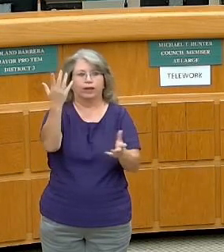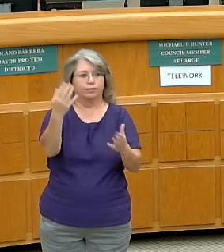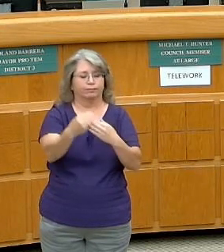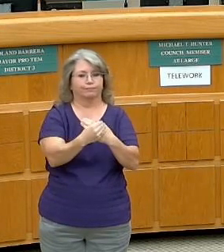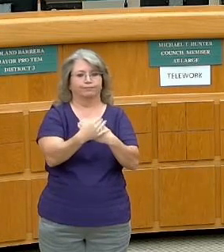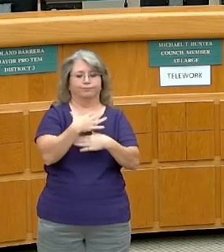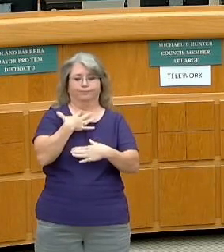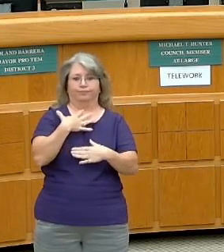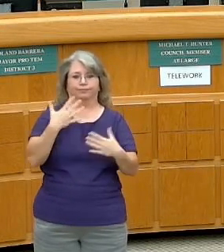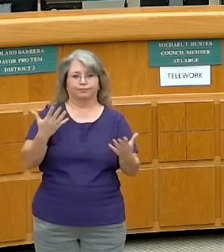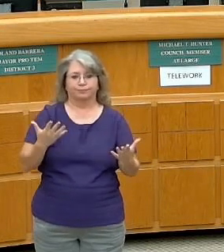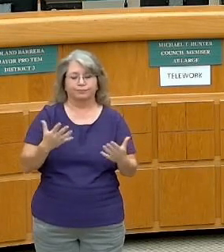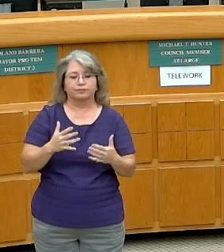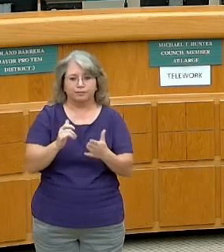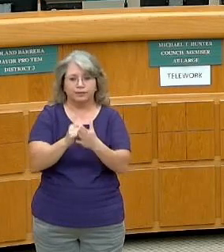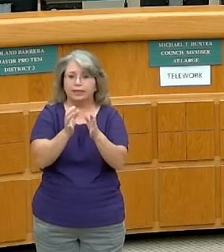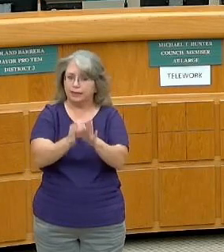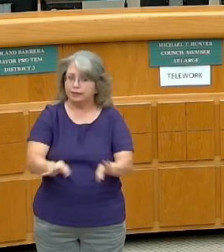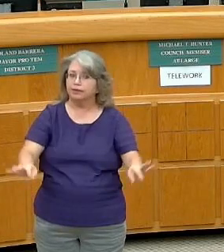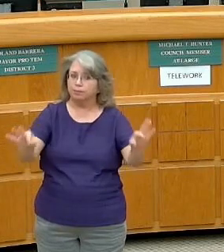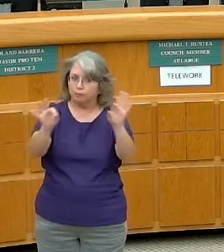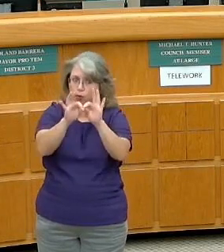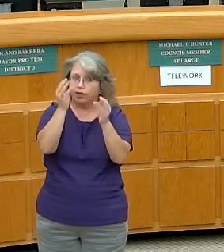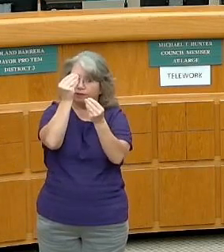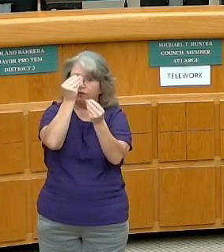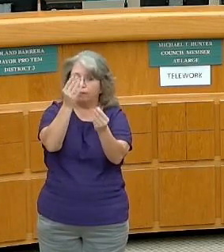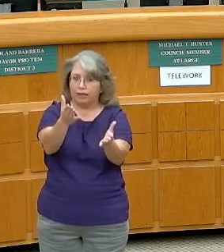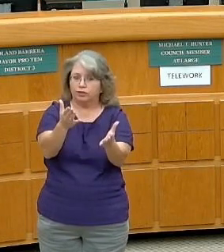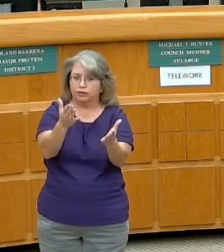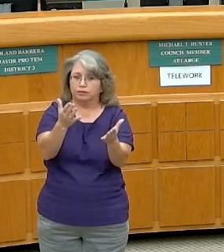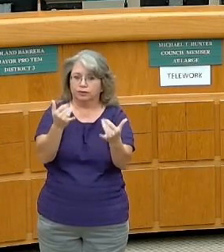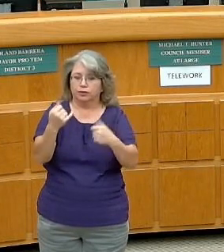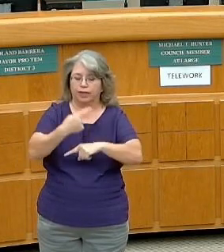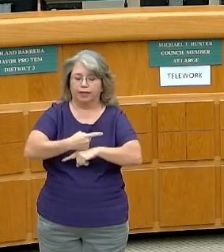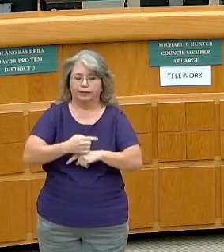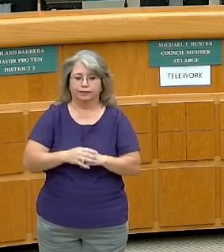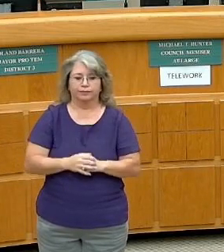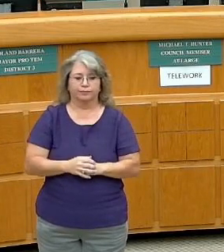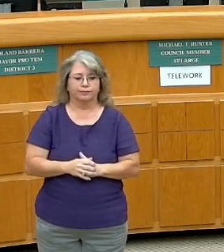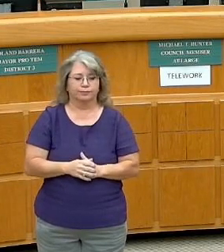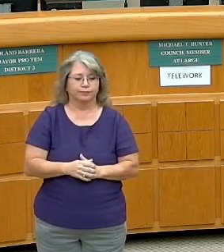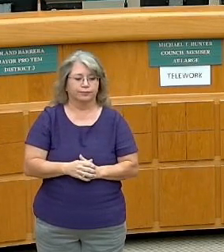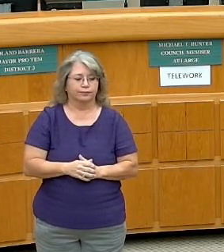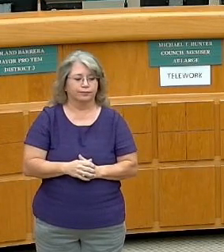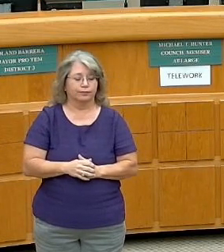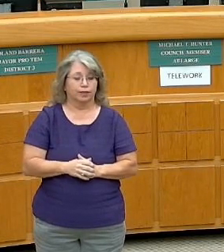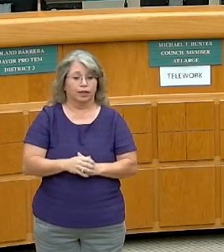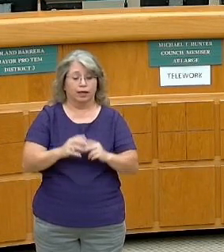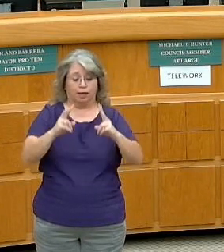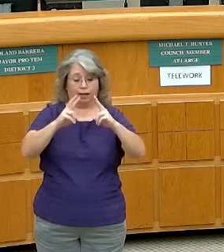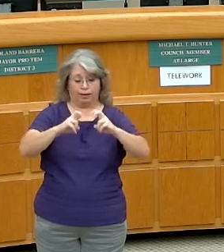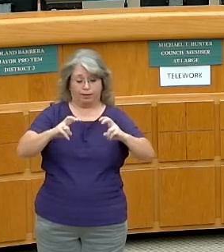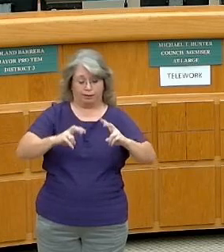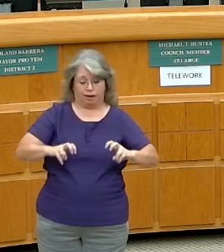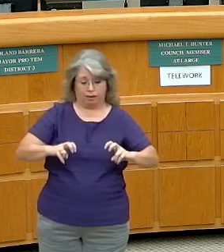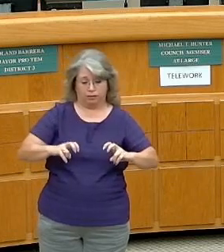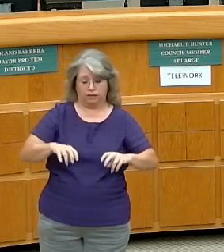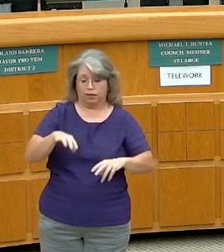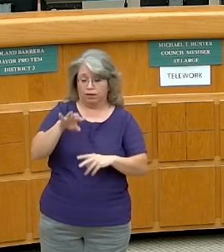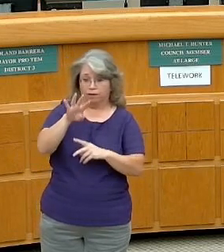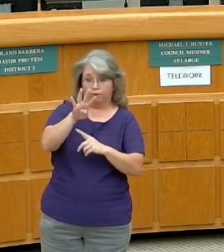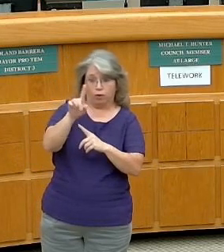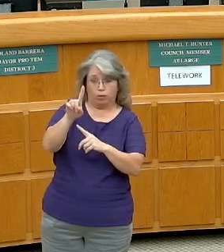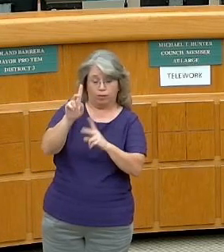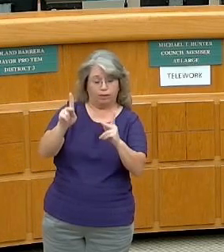important headline for today's announcement to you, or our briefing to you. In terms of the analysis of the 41, we still have